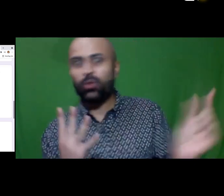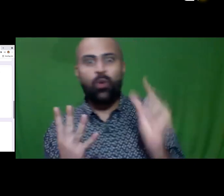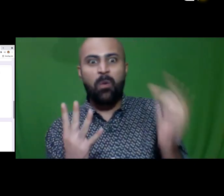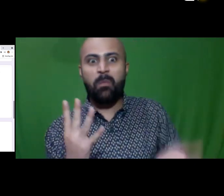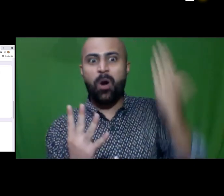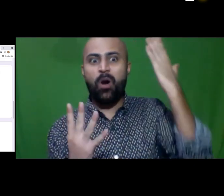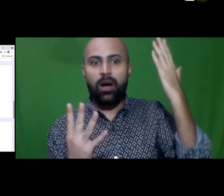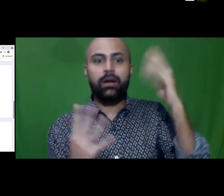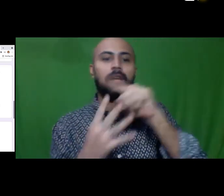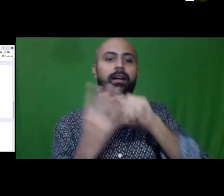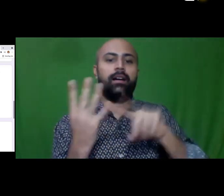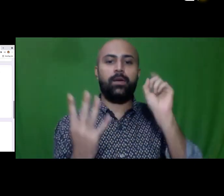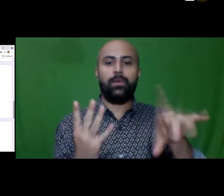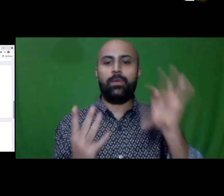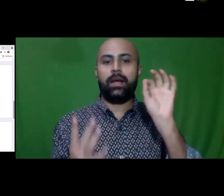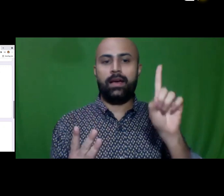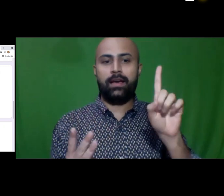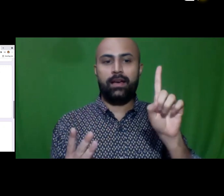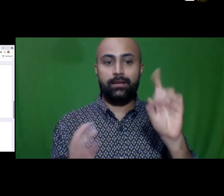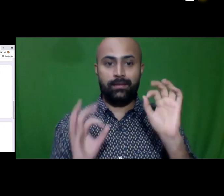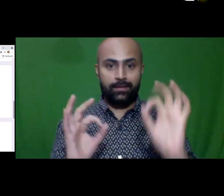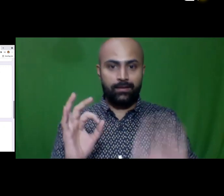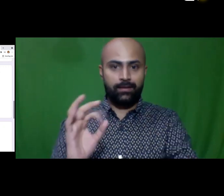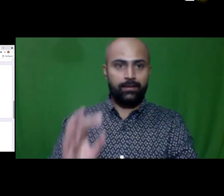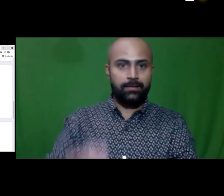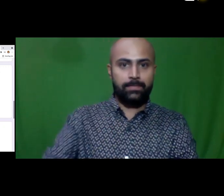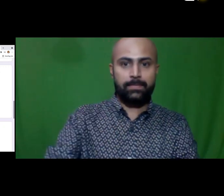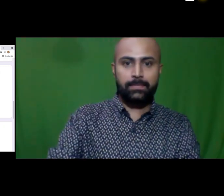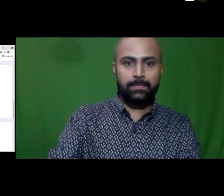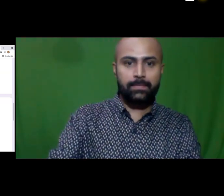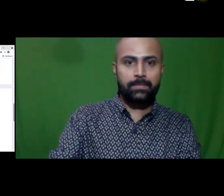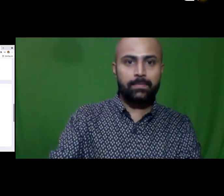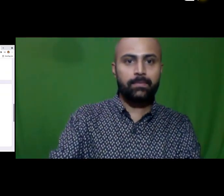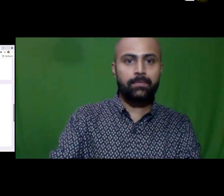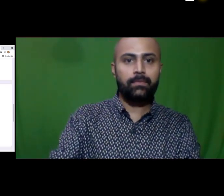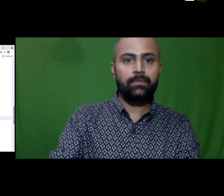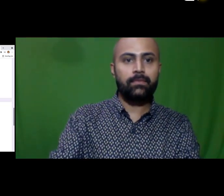and the maximum is 4. So, it was extremely useful, then you can say 4.